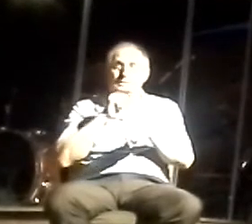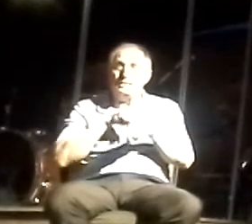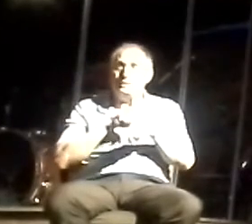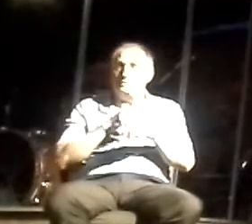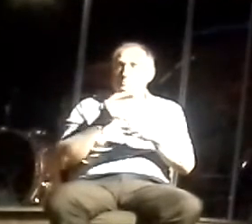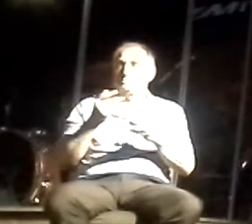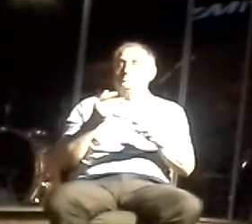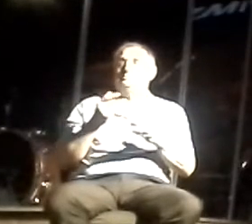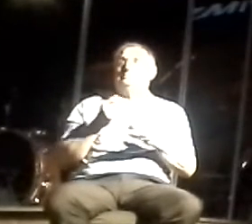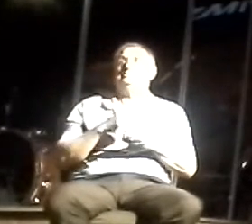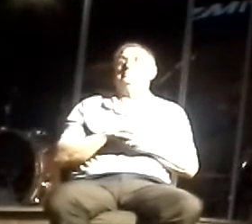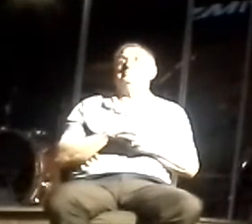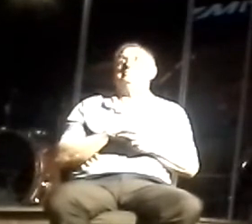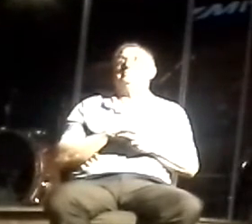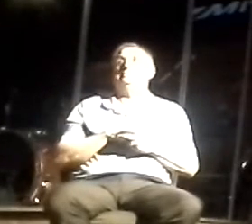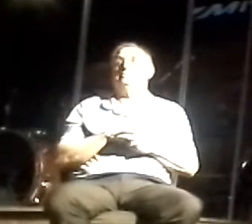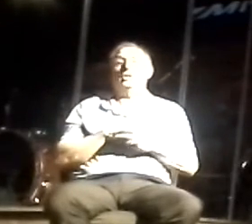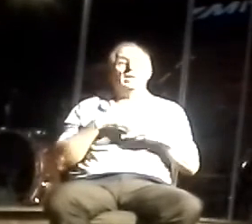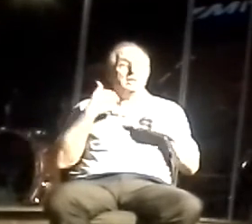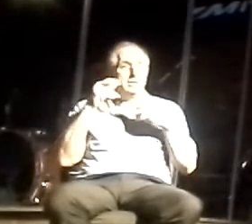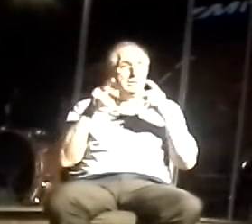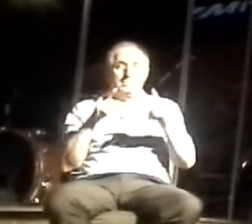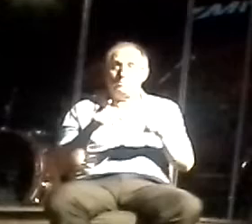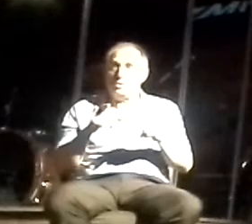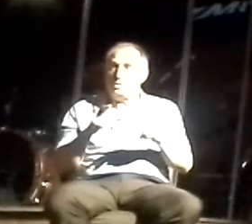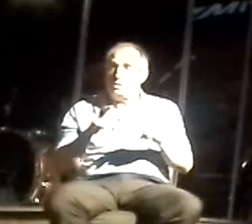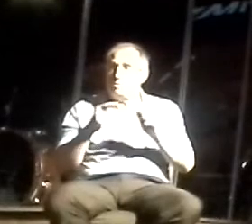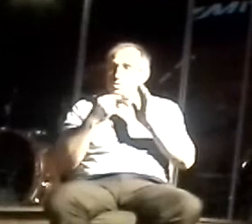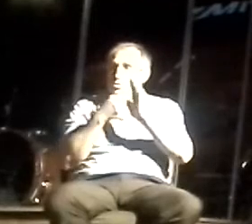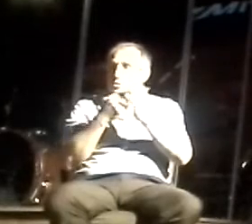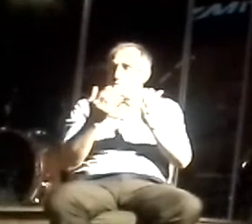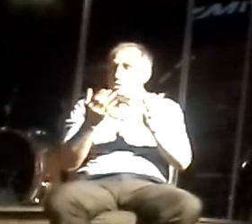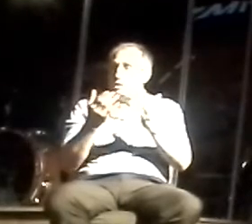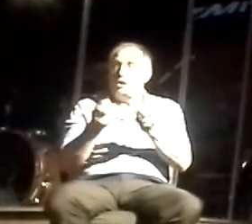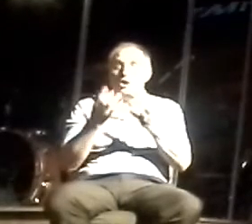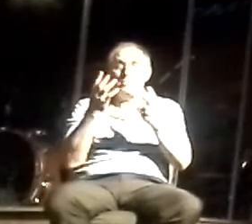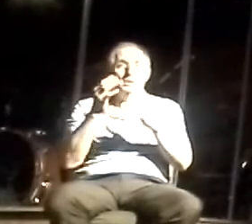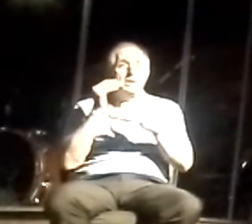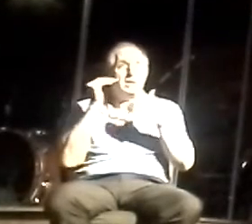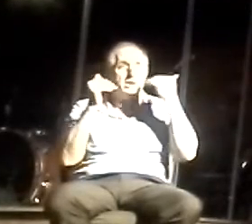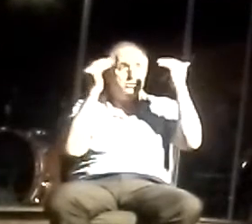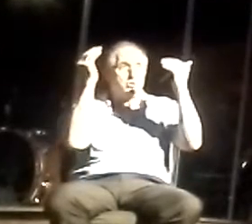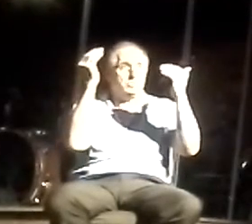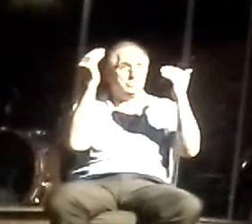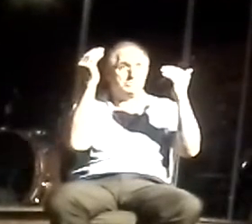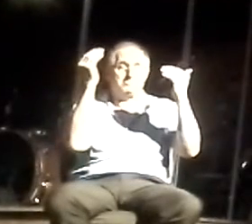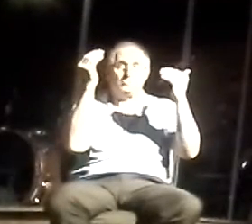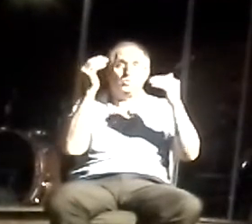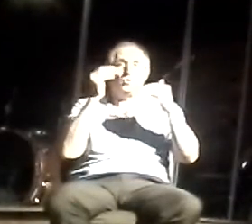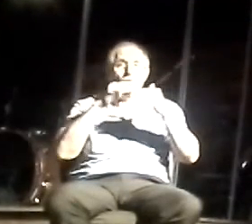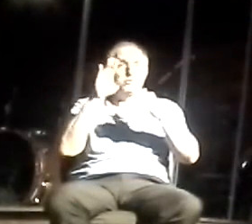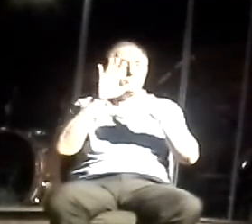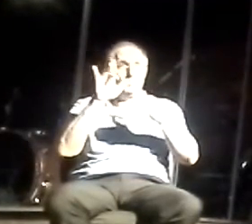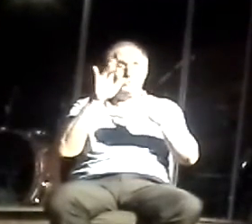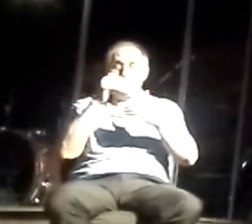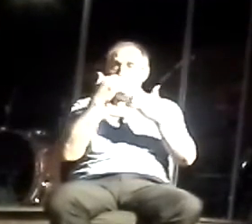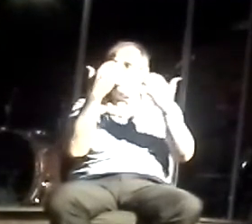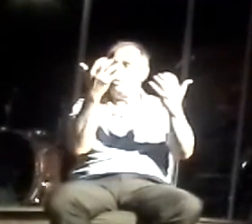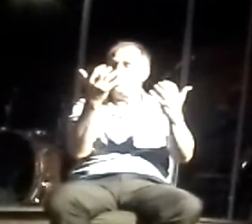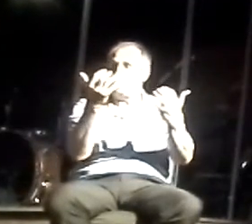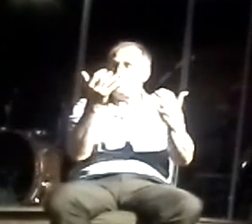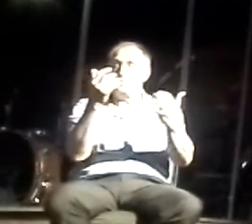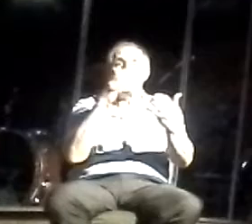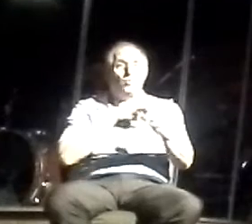and experience. Young people, let me just show you something today. How many adults, or how many people over the age of 25, when you